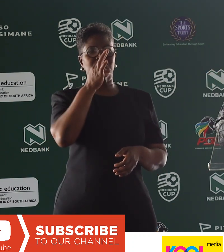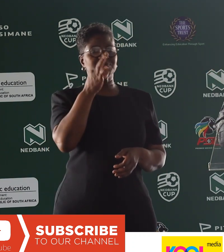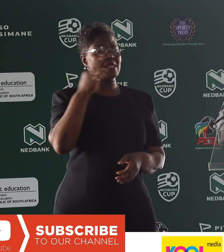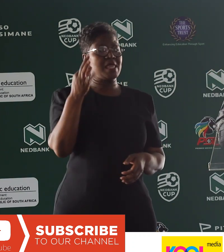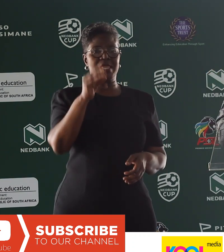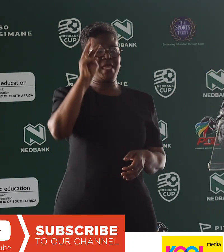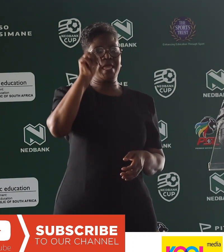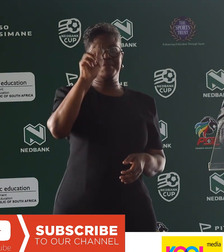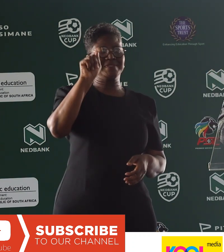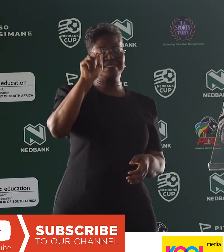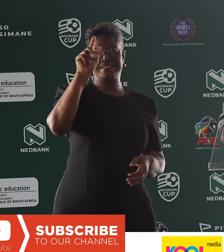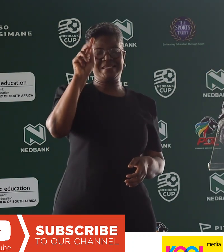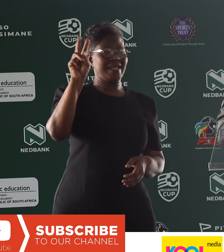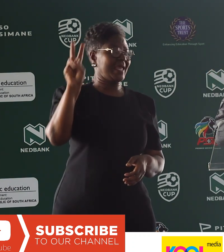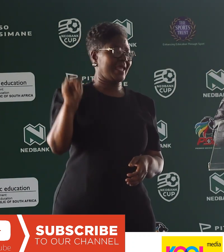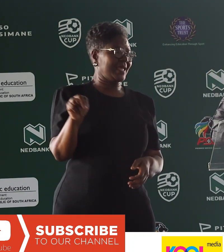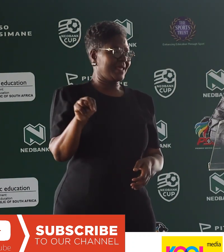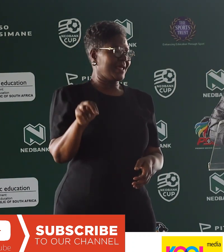MTN.